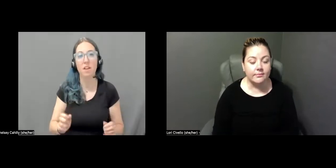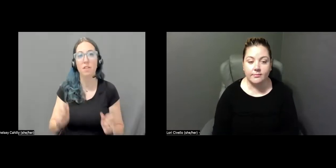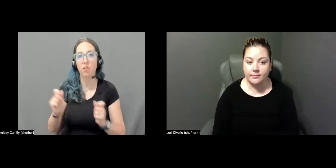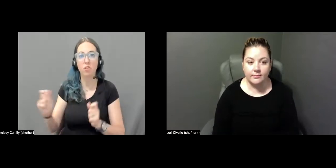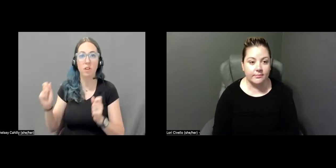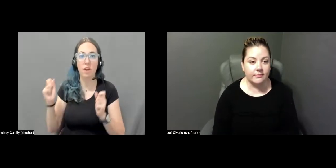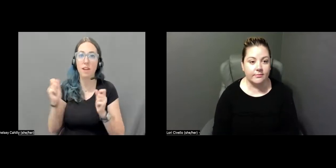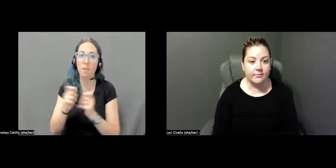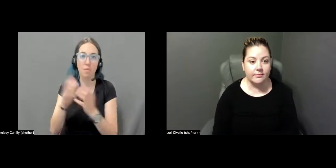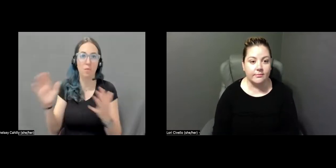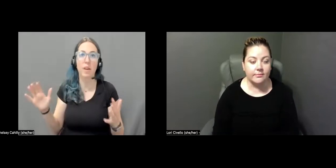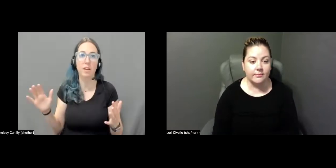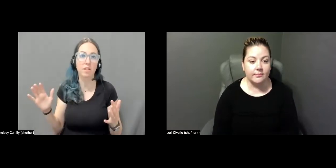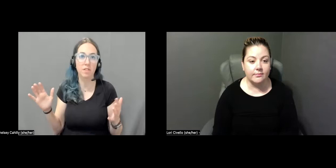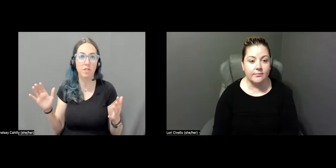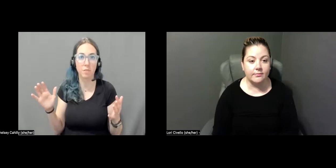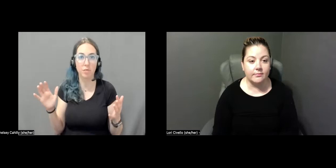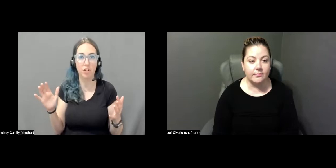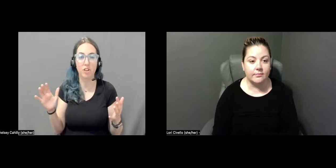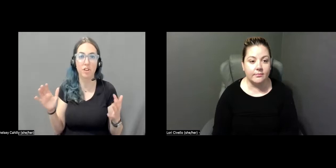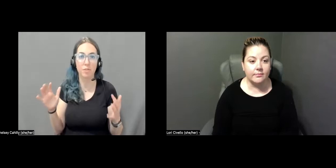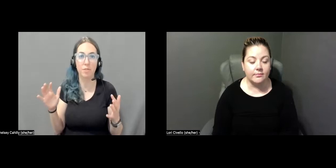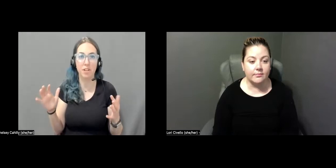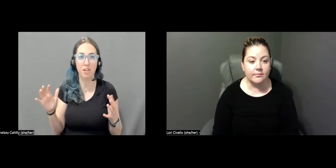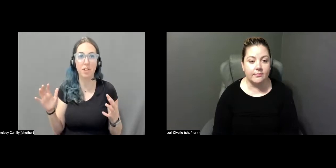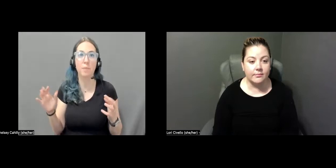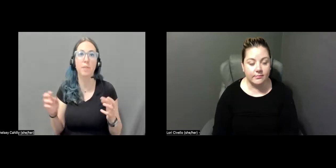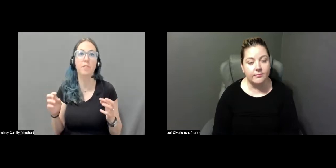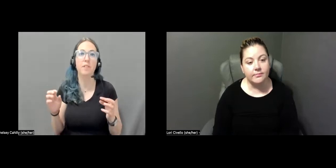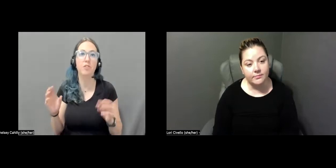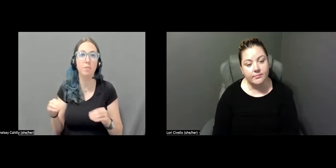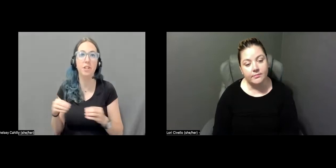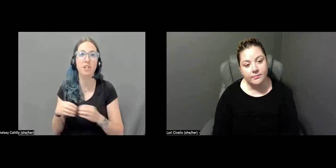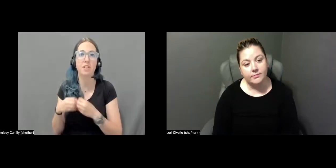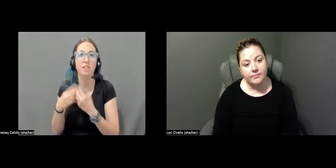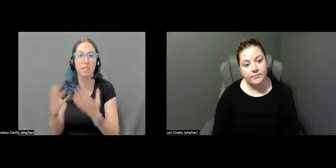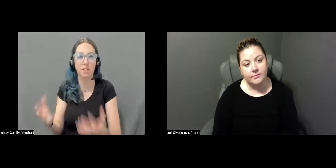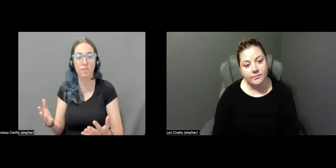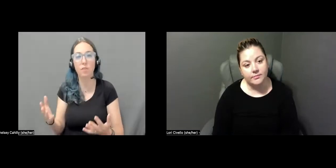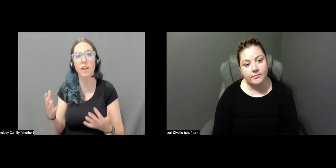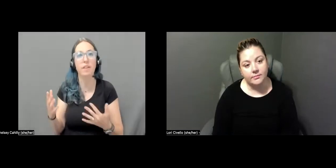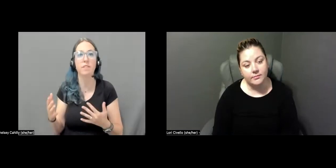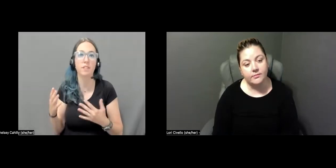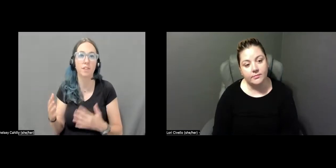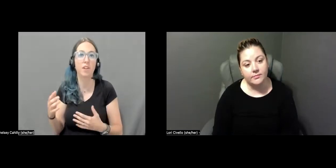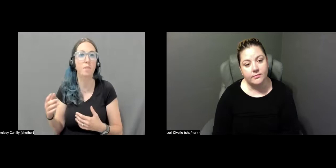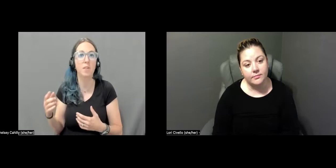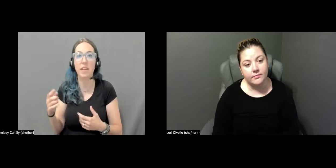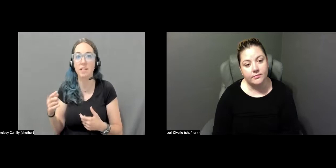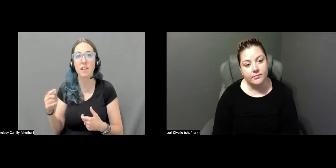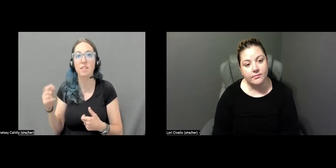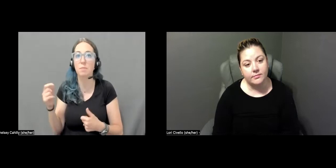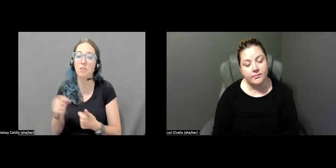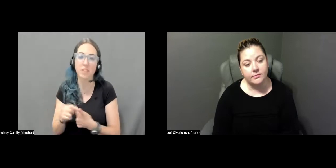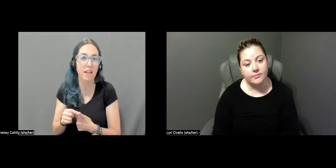it. There's any number of ways that you can approach an interpretation, and when the interpretation is successful and successfully